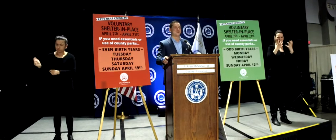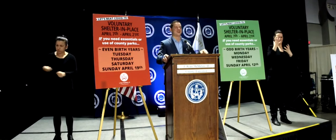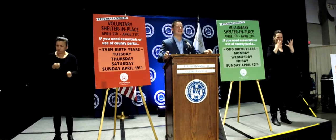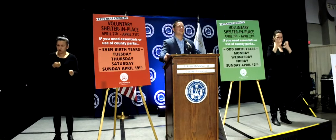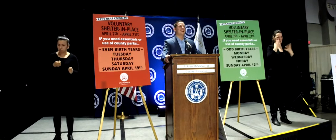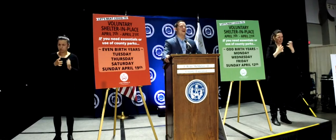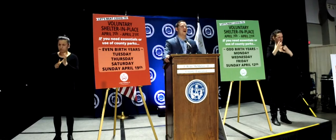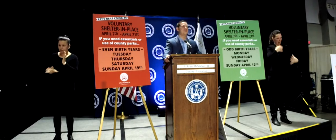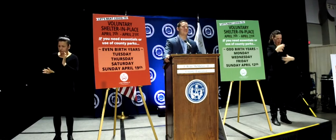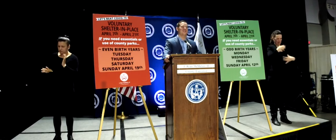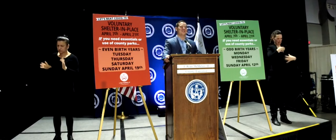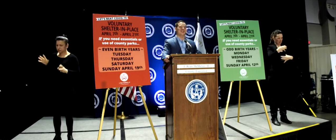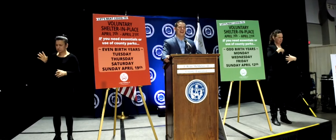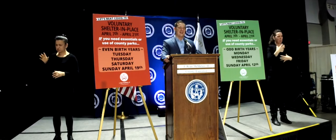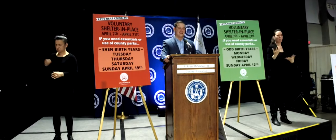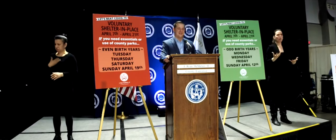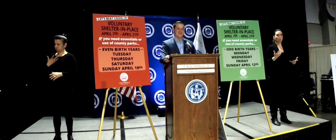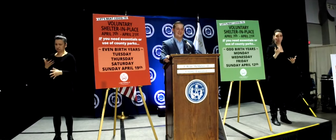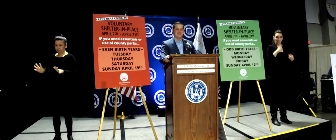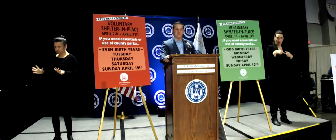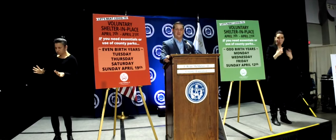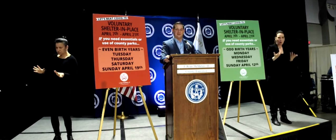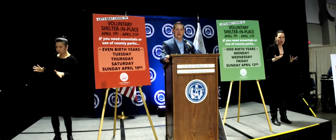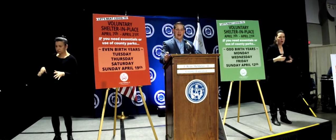That's a good one. Look at